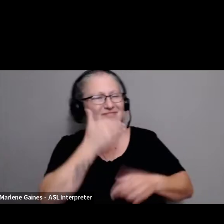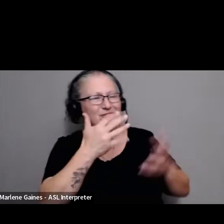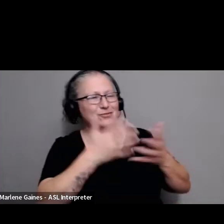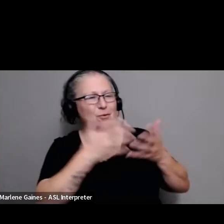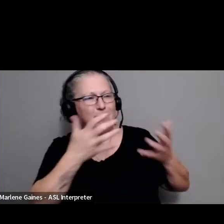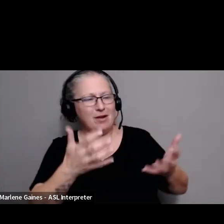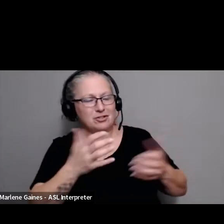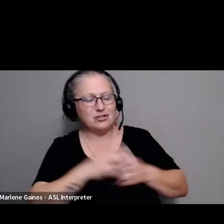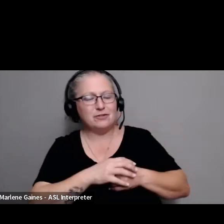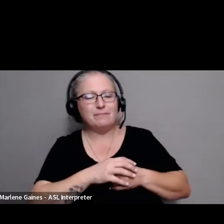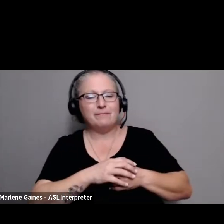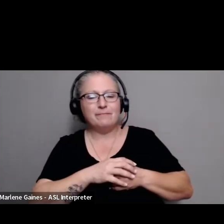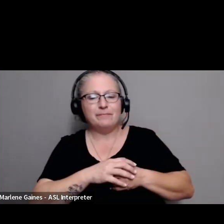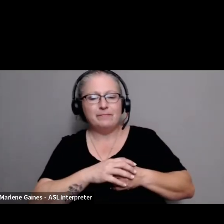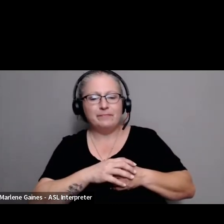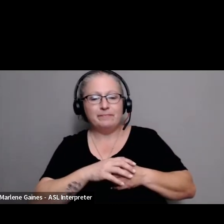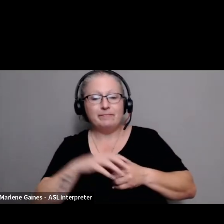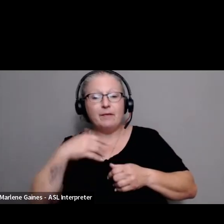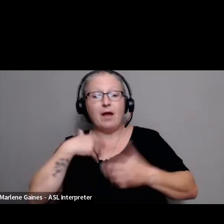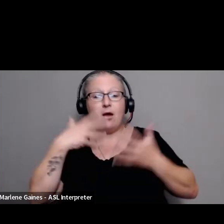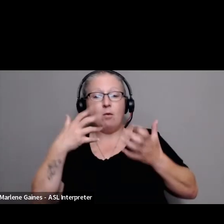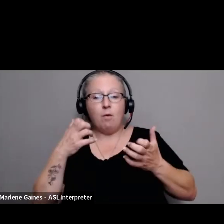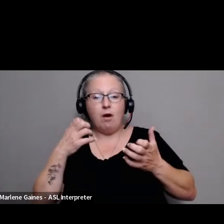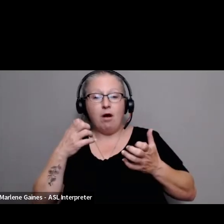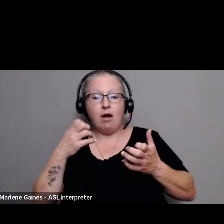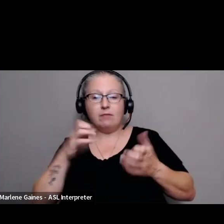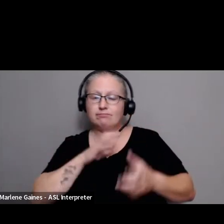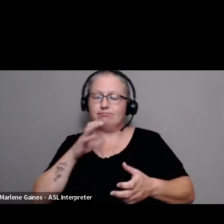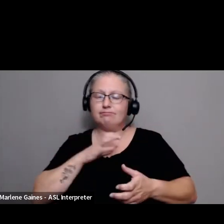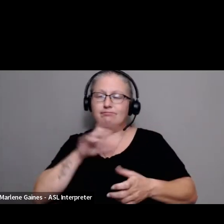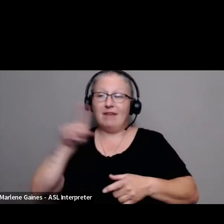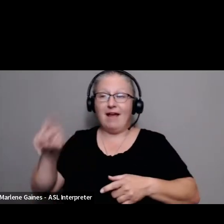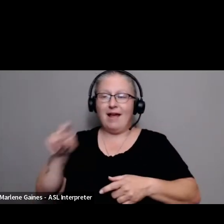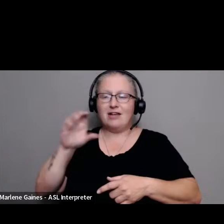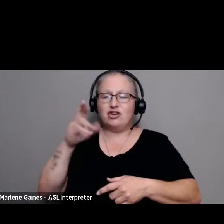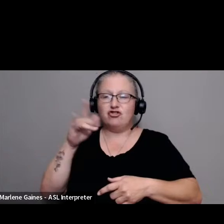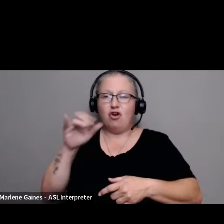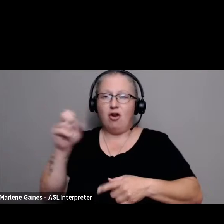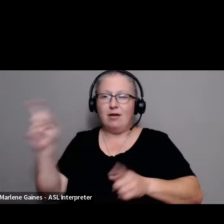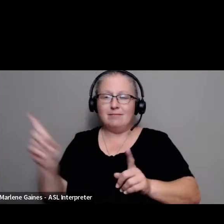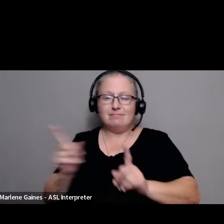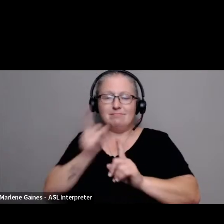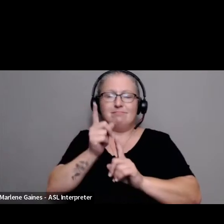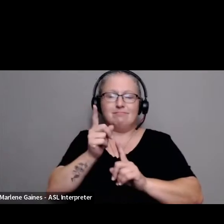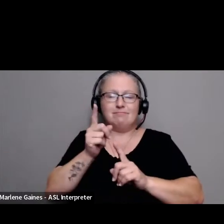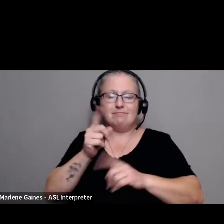much. So I'd like to formally ask Charlie to come up to the podium.